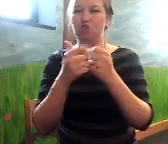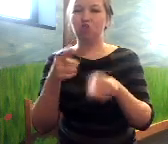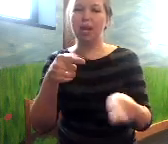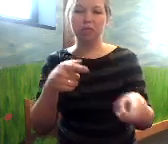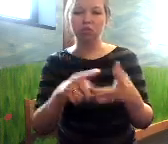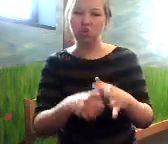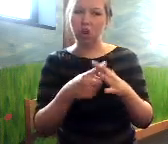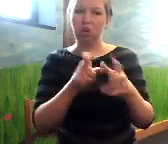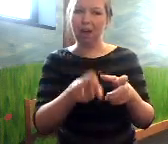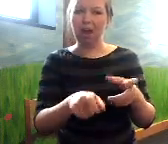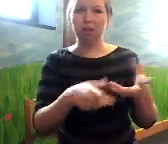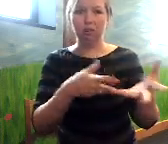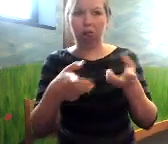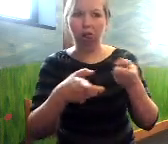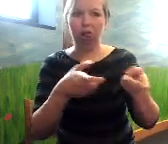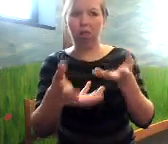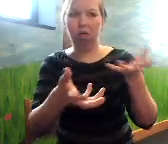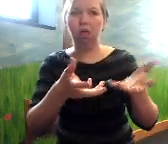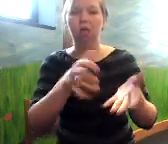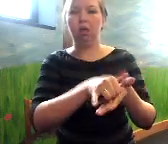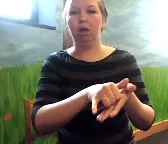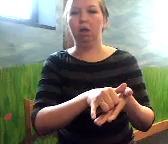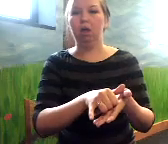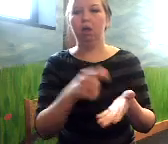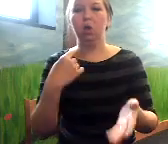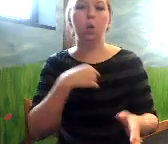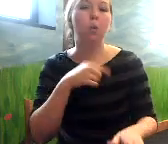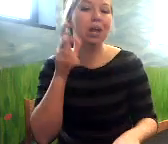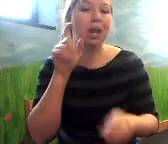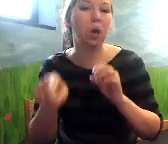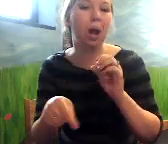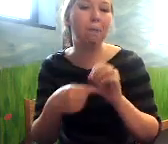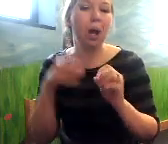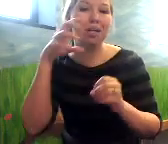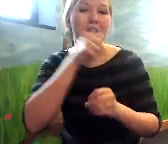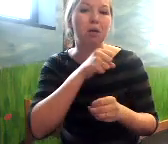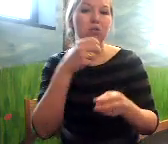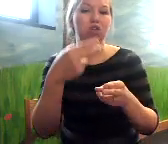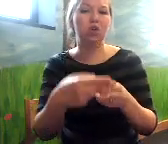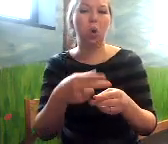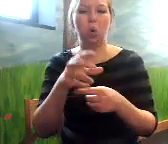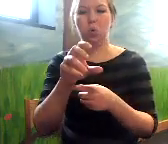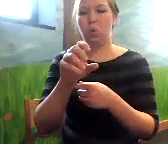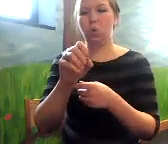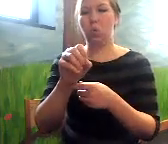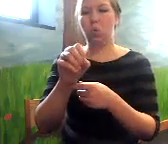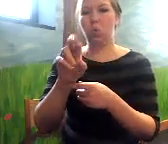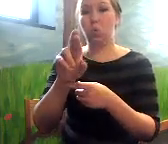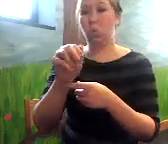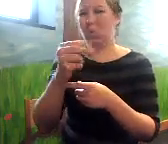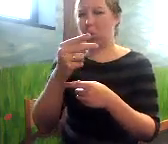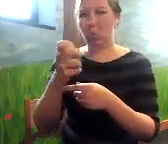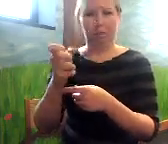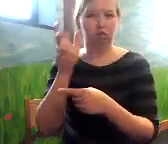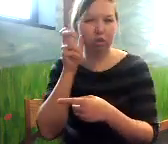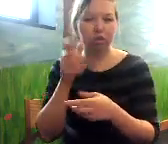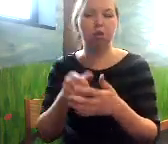Agent Orange in this phase. And we realize, or we first hear about how this chemical